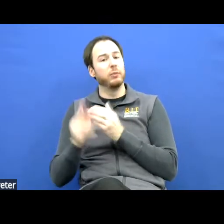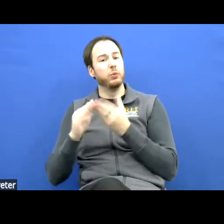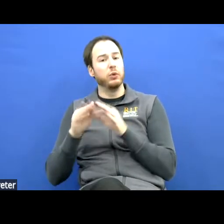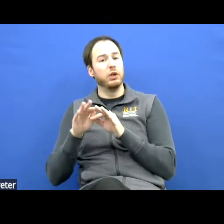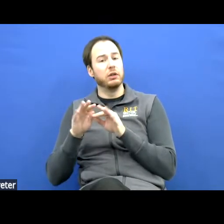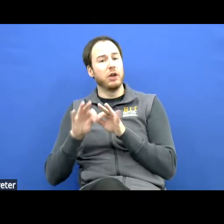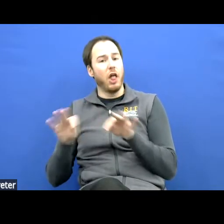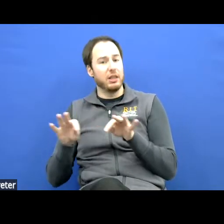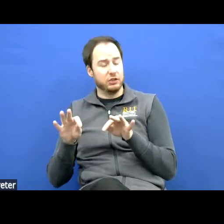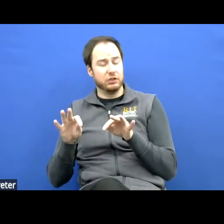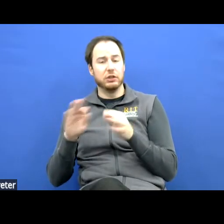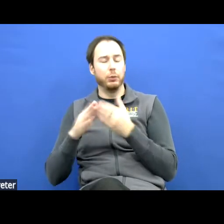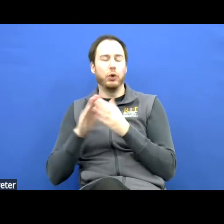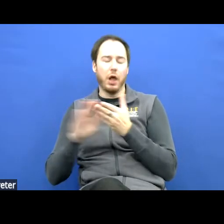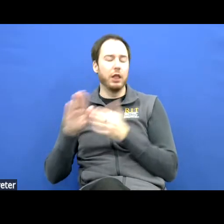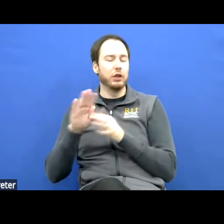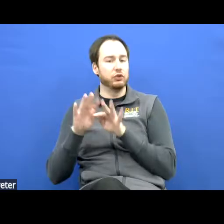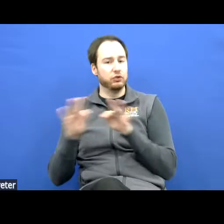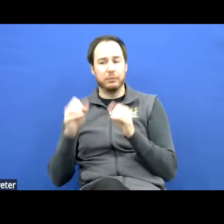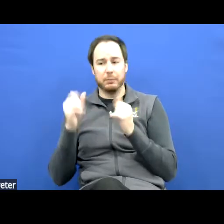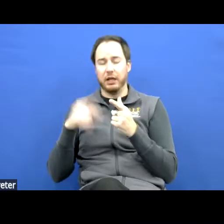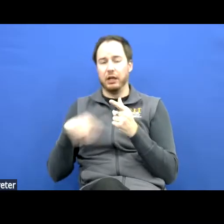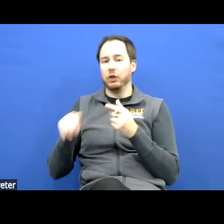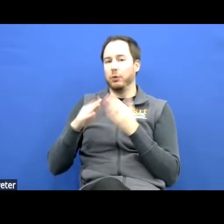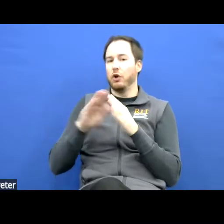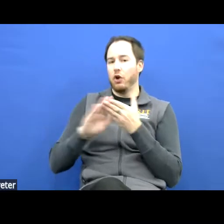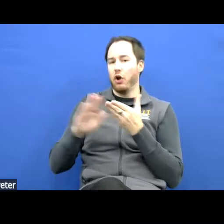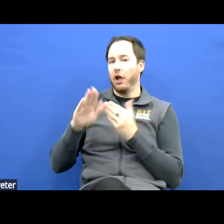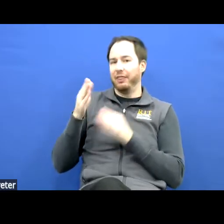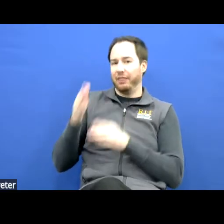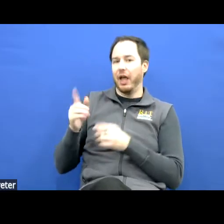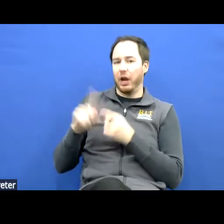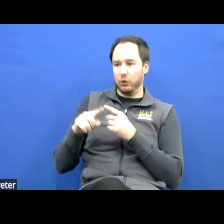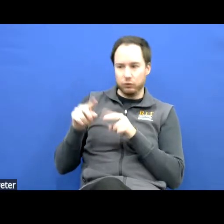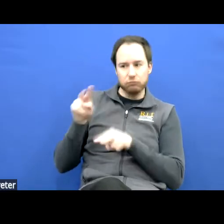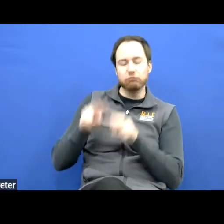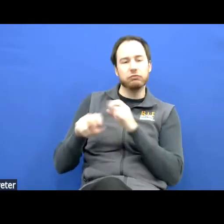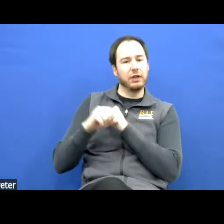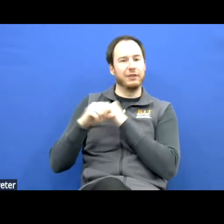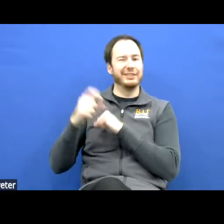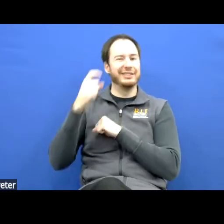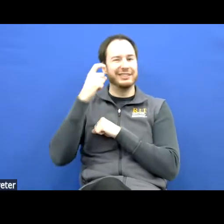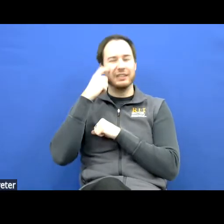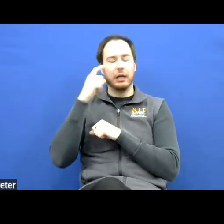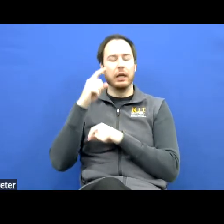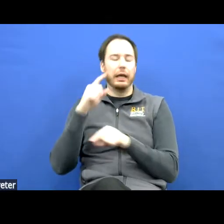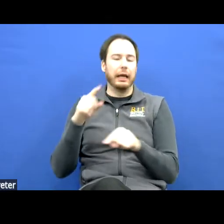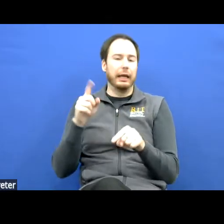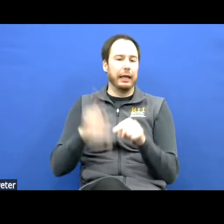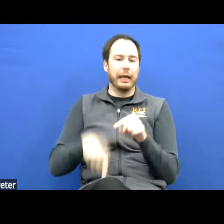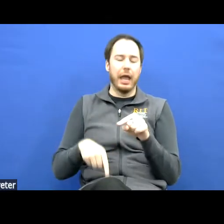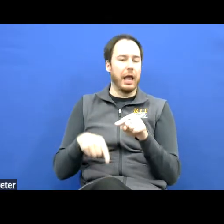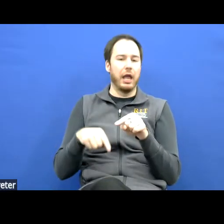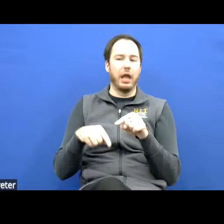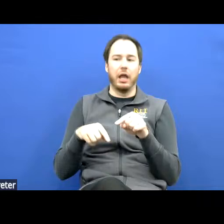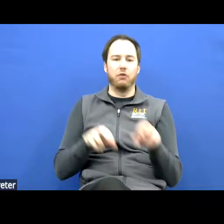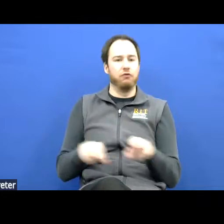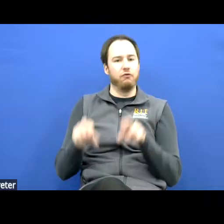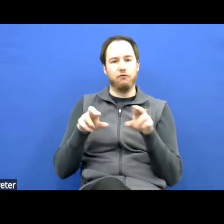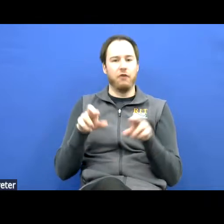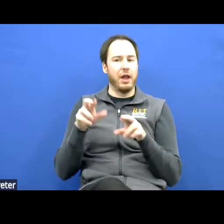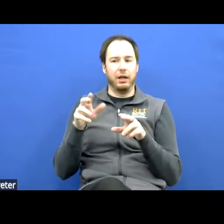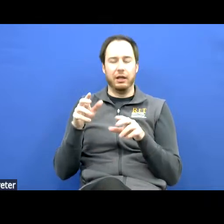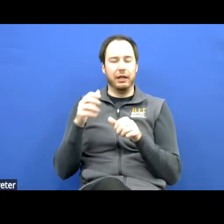why a bunch of the community colleges in the area are there. When they look at, they just can't possibly produce enough. Each one